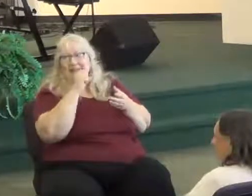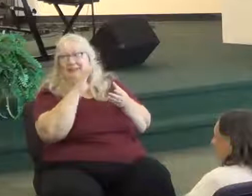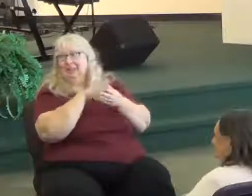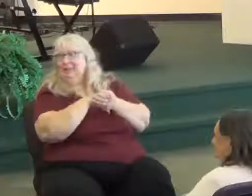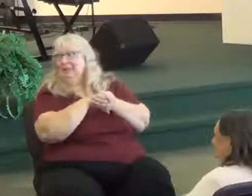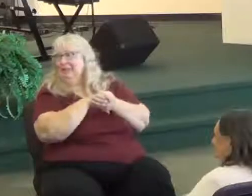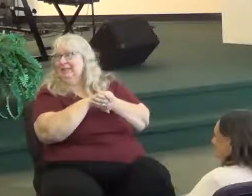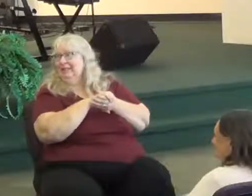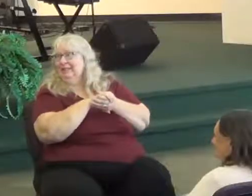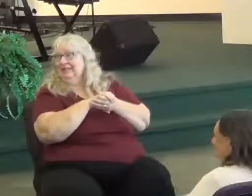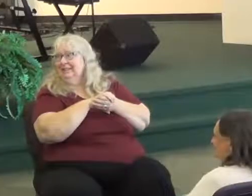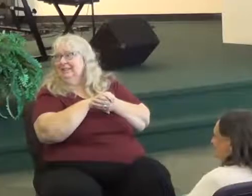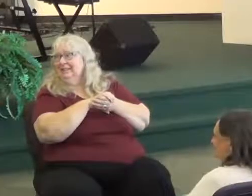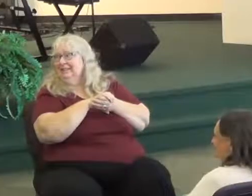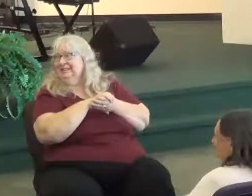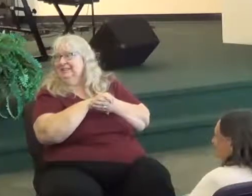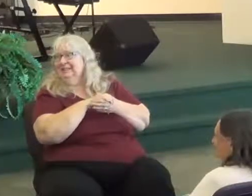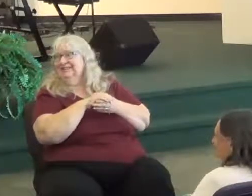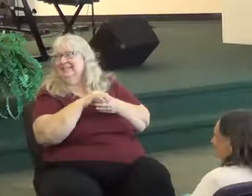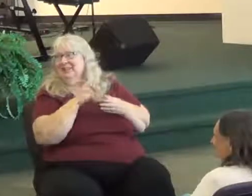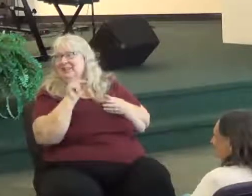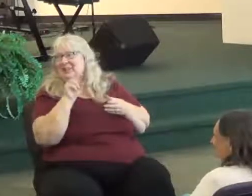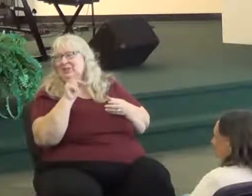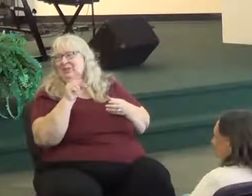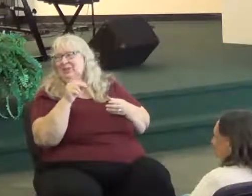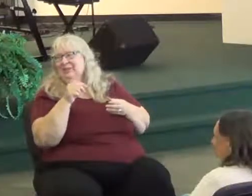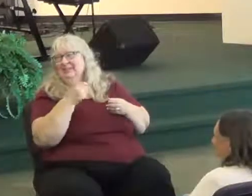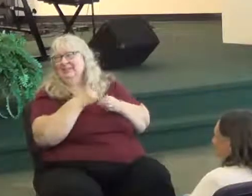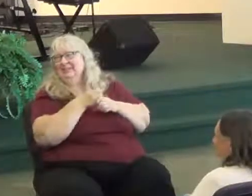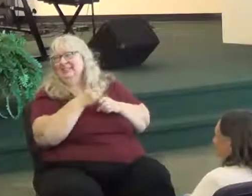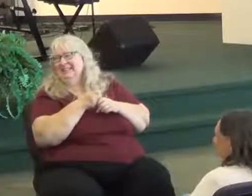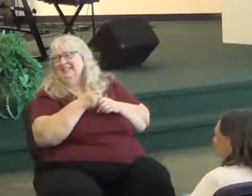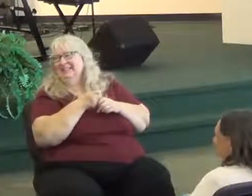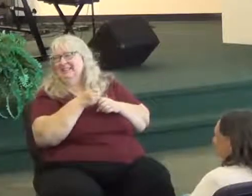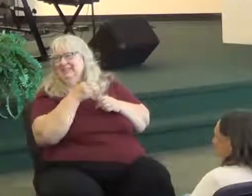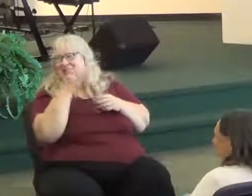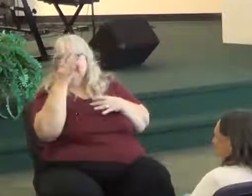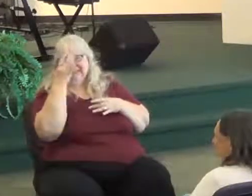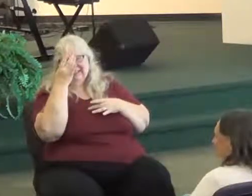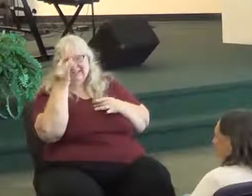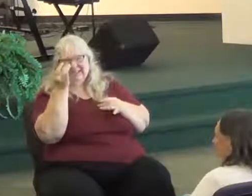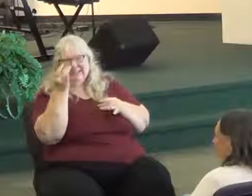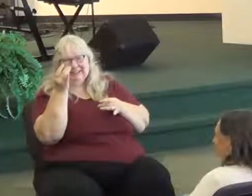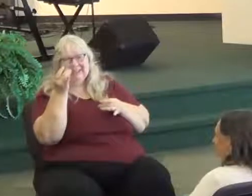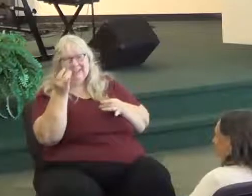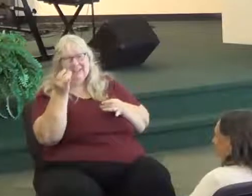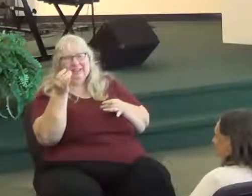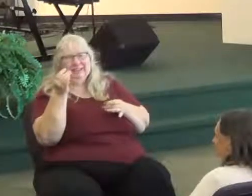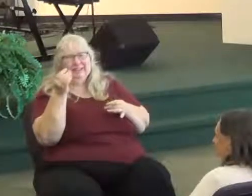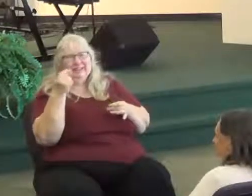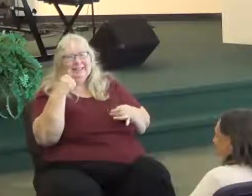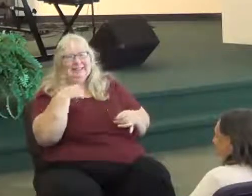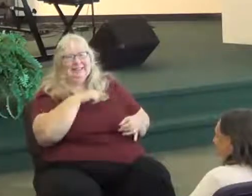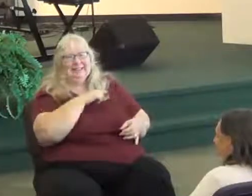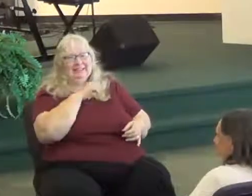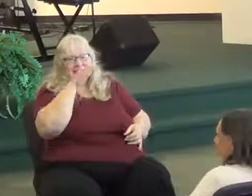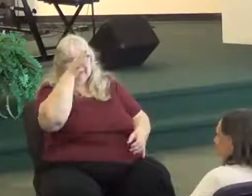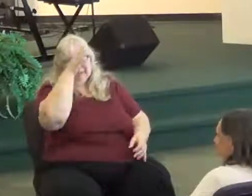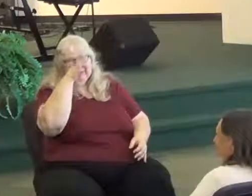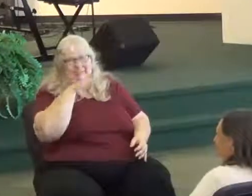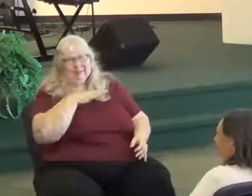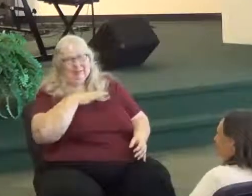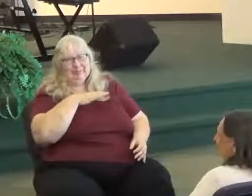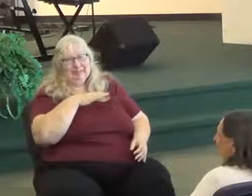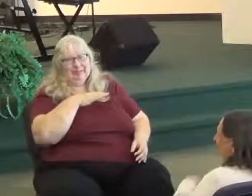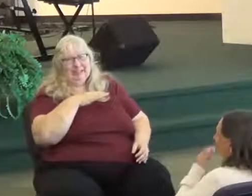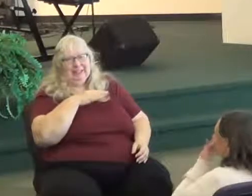this morning with her. No, they're married. But I just thought it was interesting how us men sometimes can overlook the most important